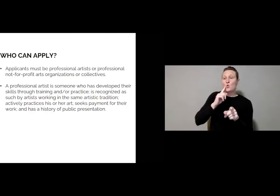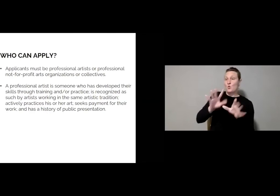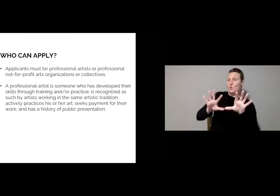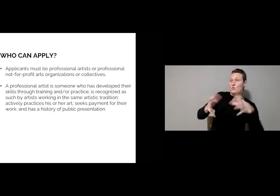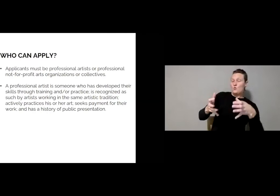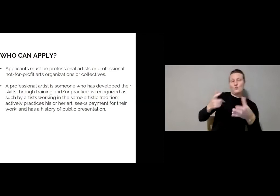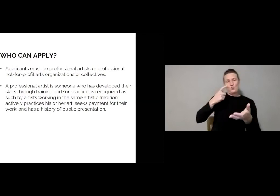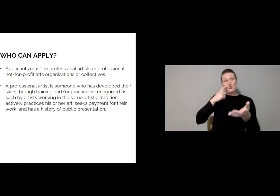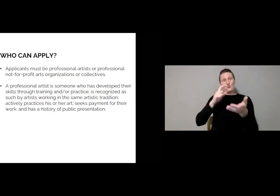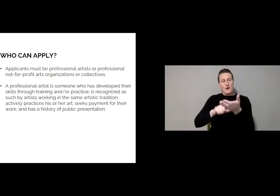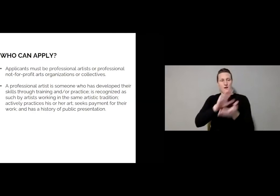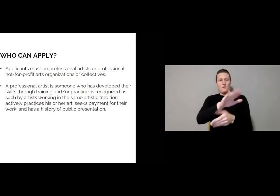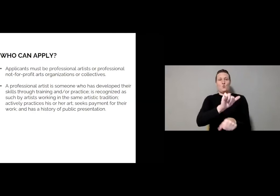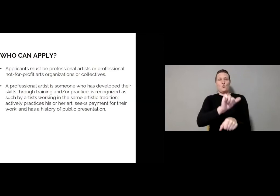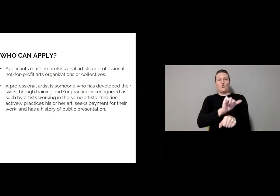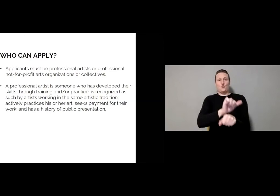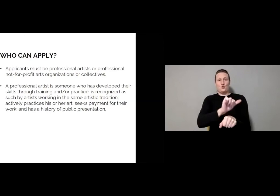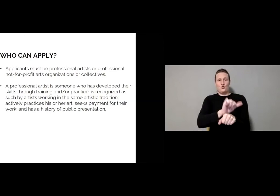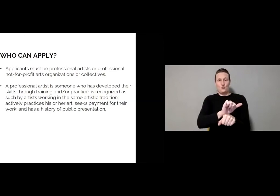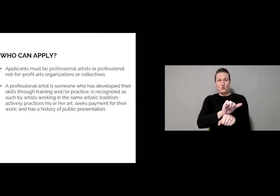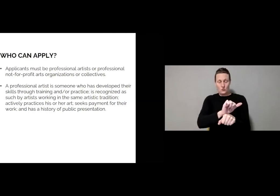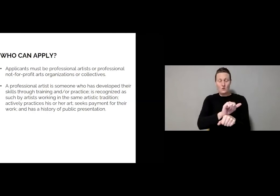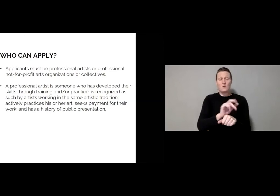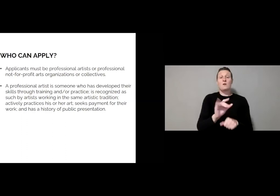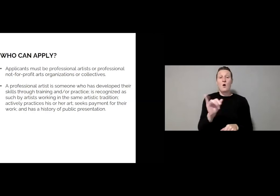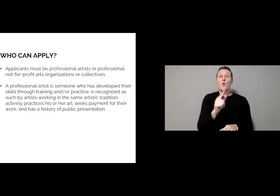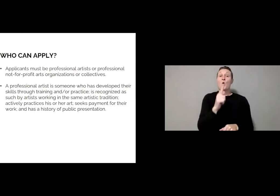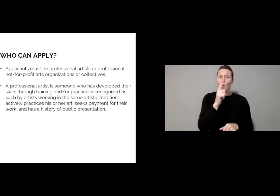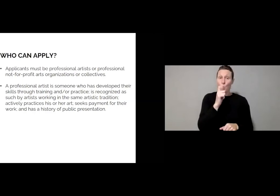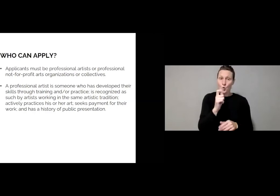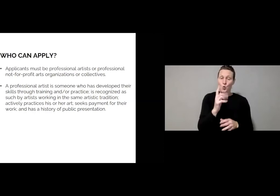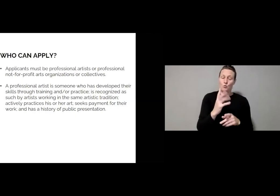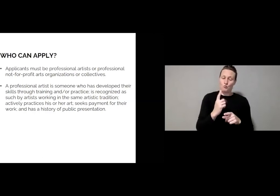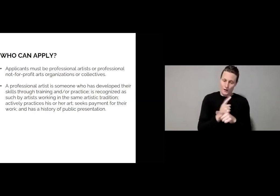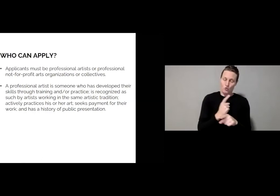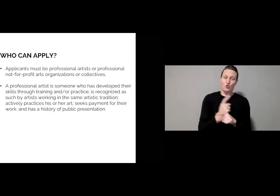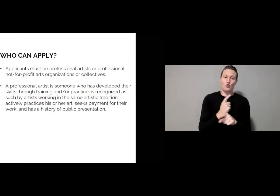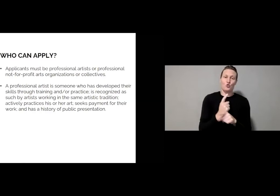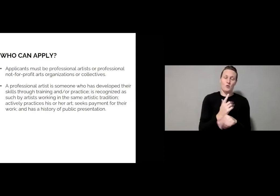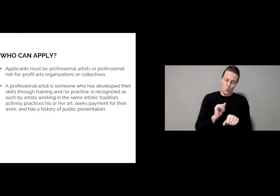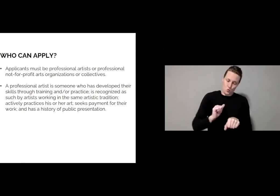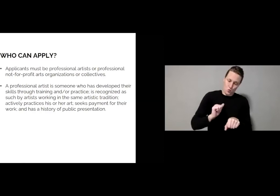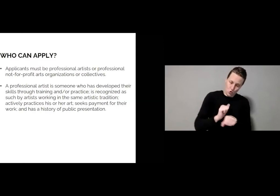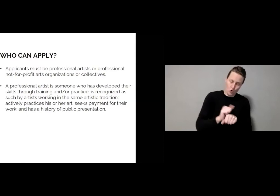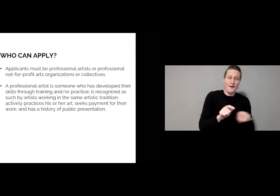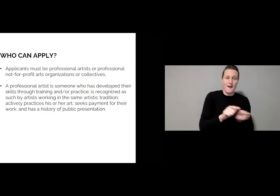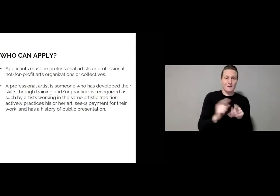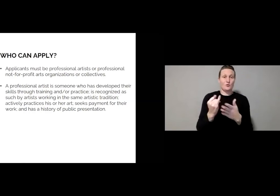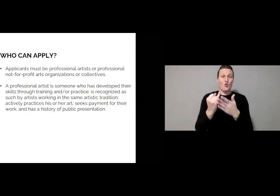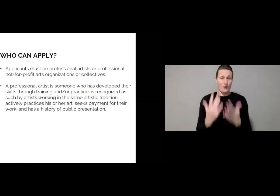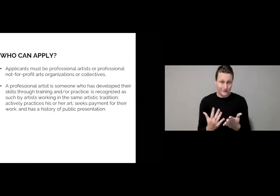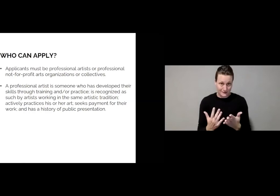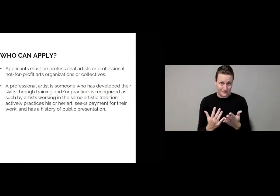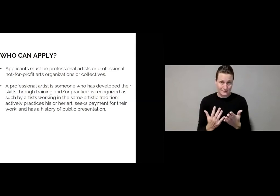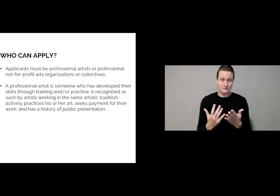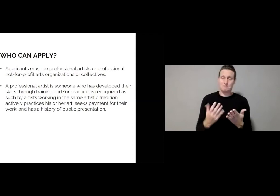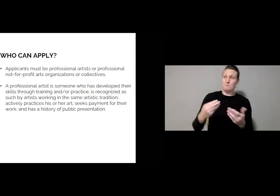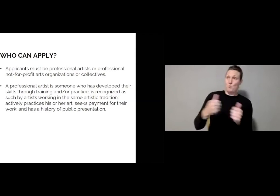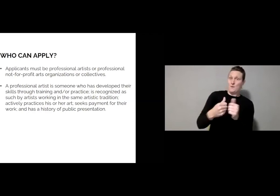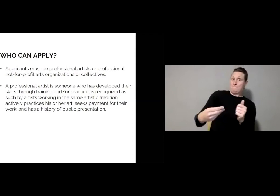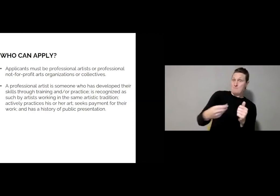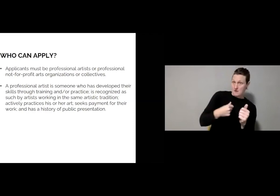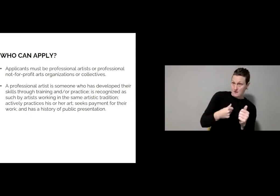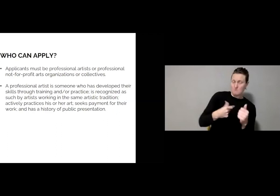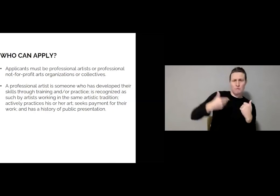someone that actively practices their art form, seeks payment for their work, and has a history of public presentation. So as you can see,